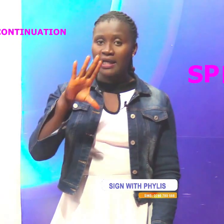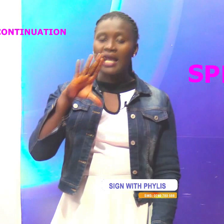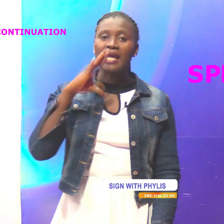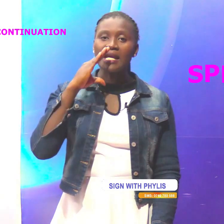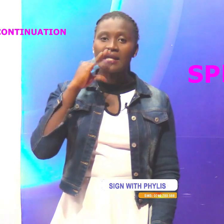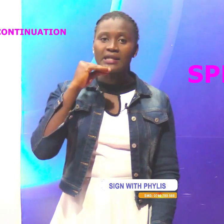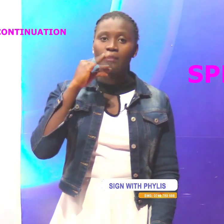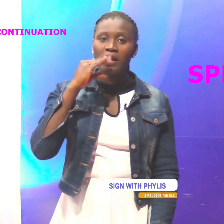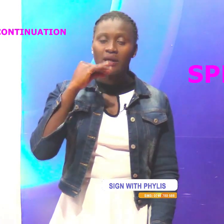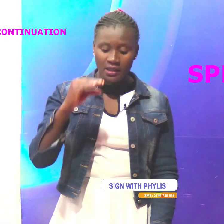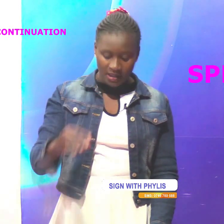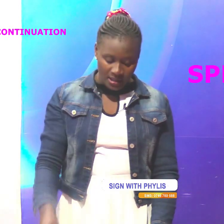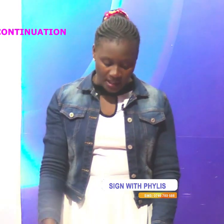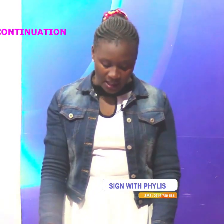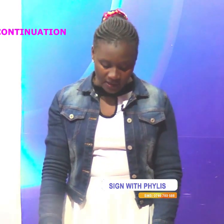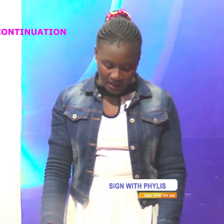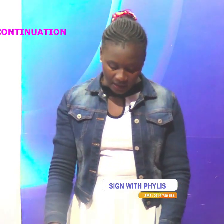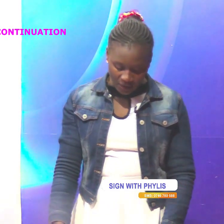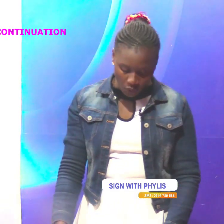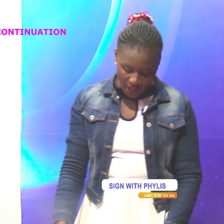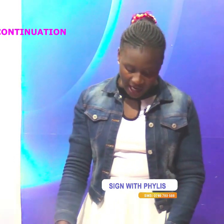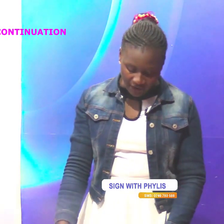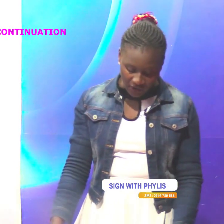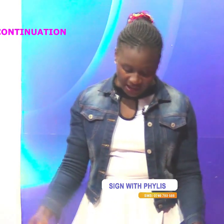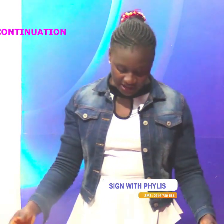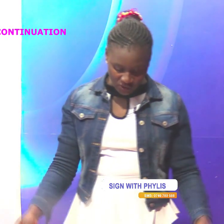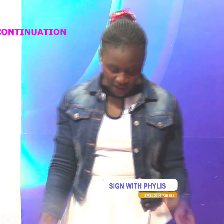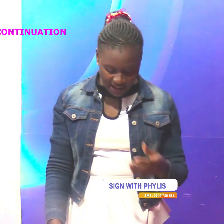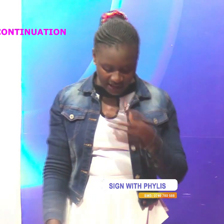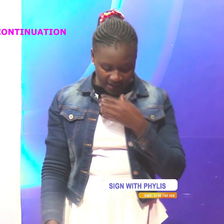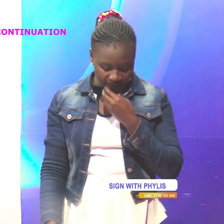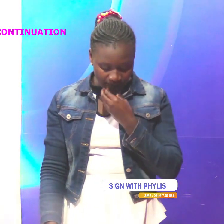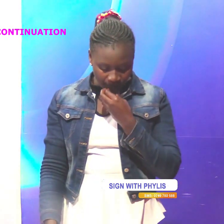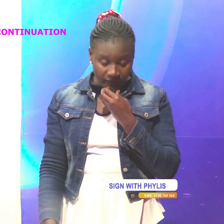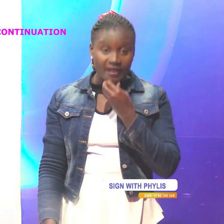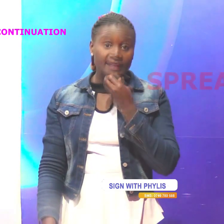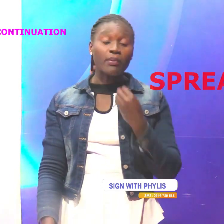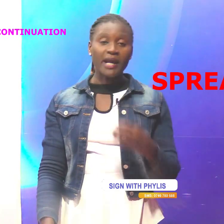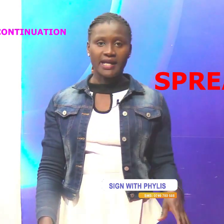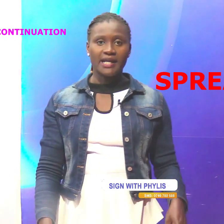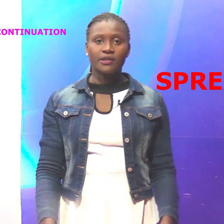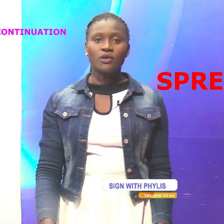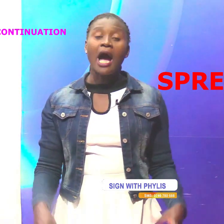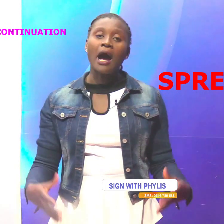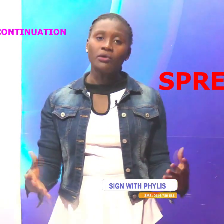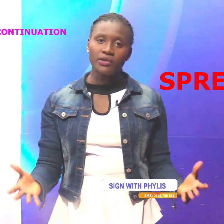like this, speak. And then we have our next word is spread. So how do we sign